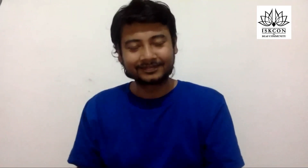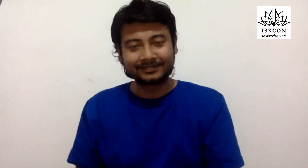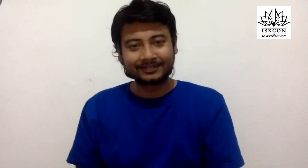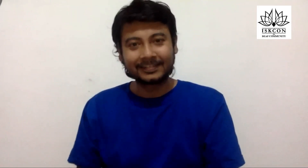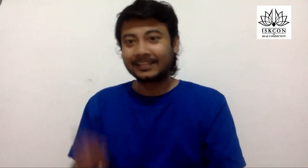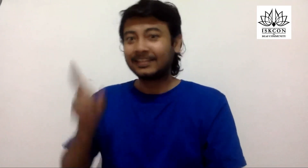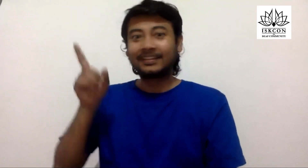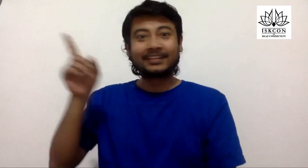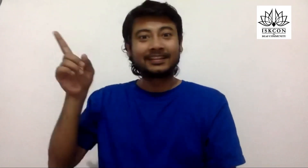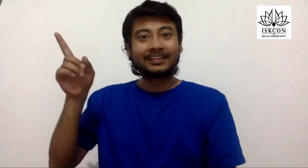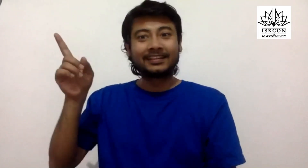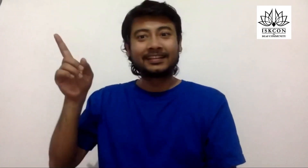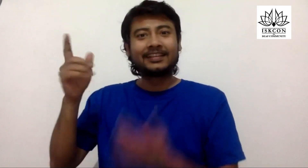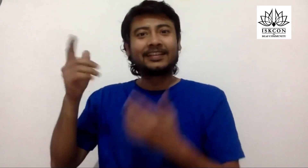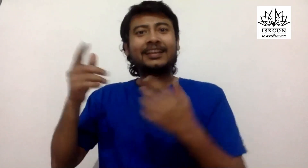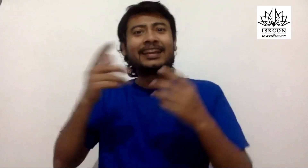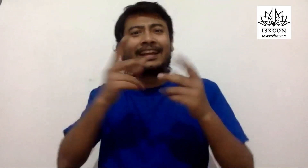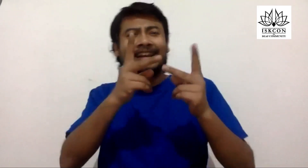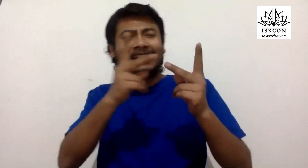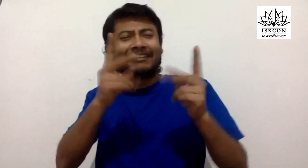unlimited pastimes.